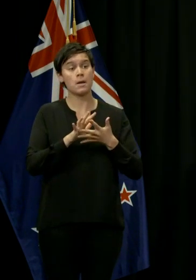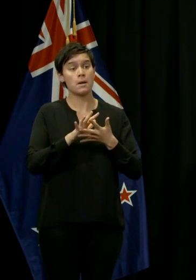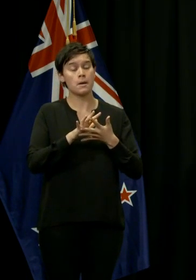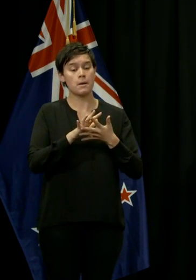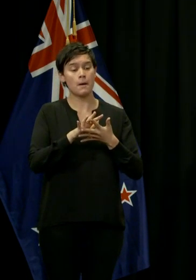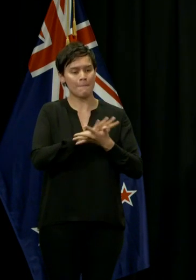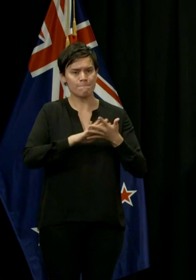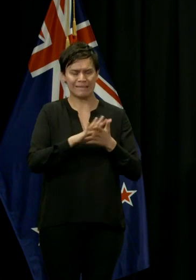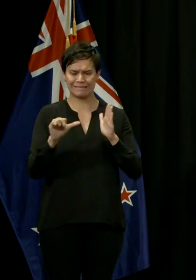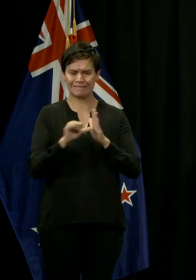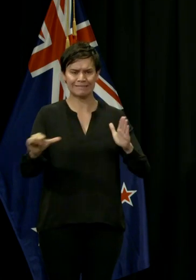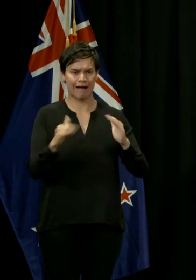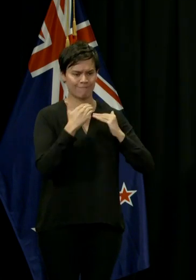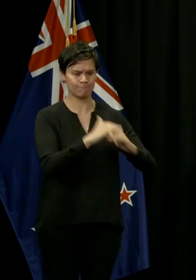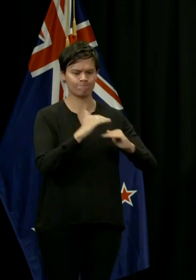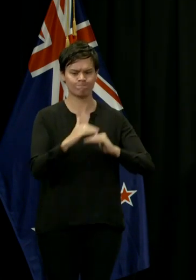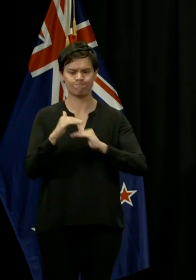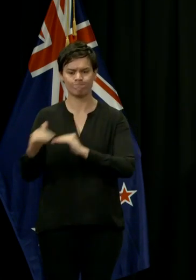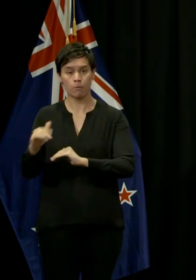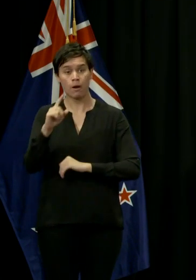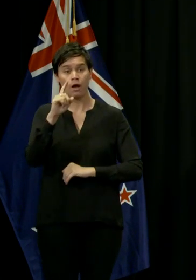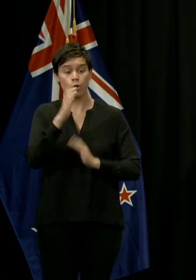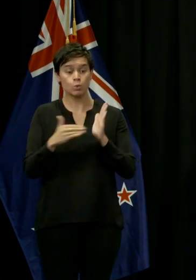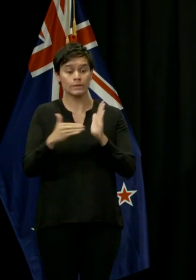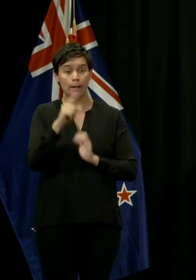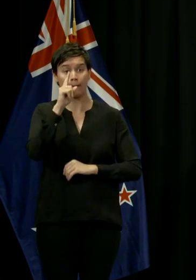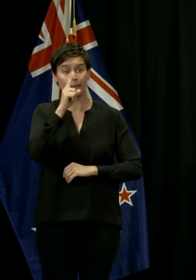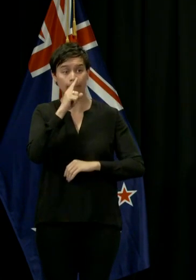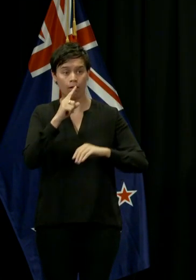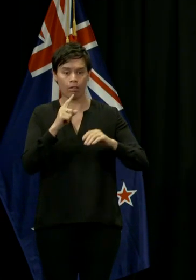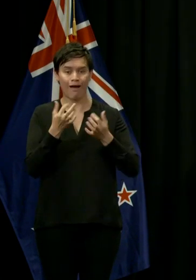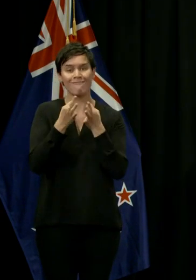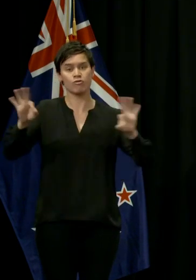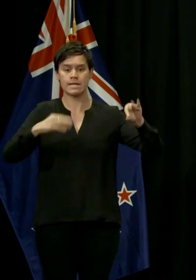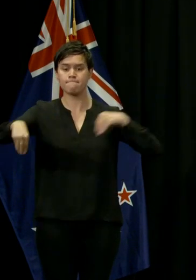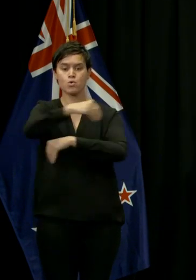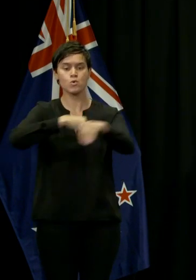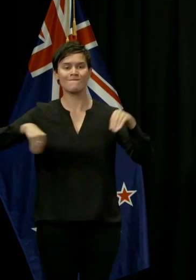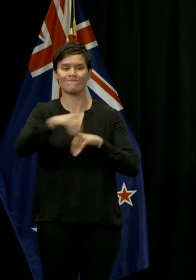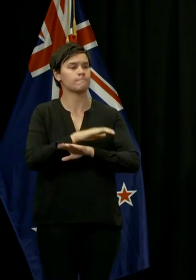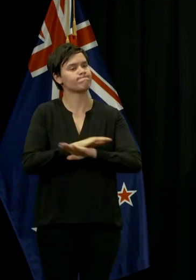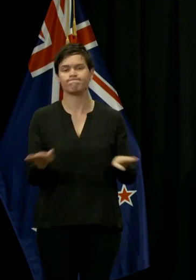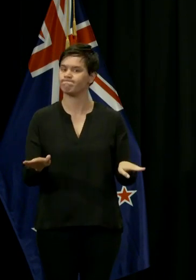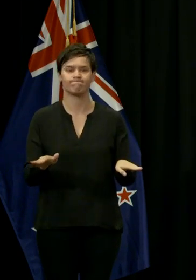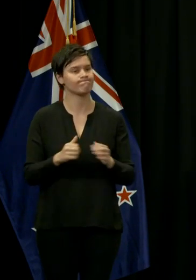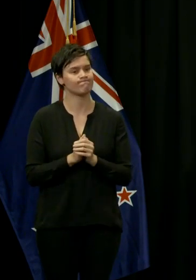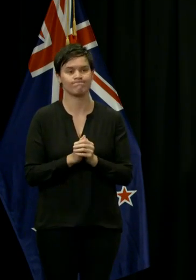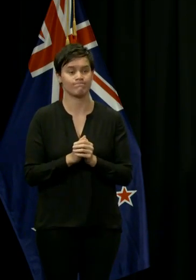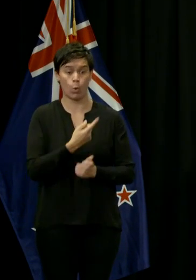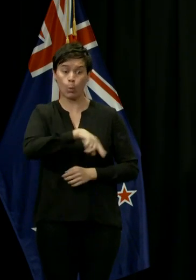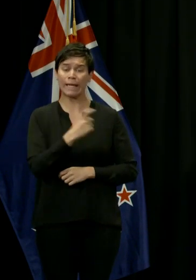significant restrictions on New Zealanders' movements in modern history. This is not a decision taken